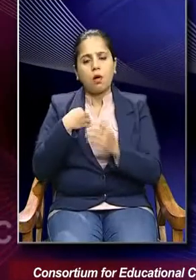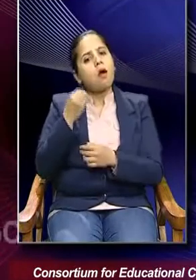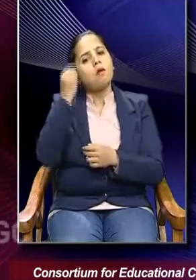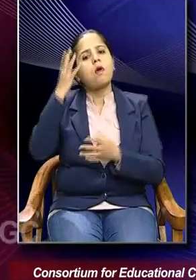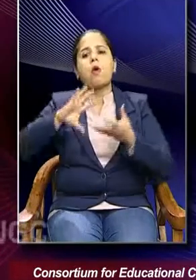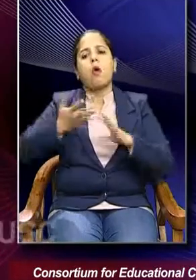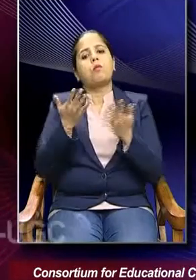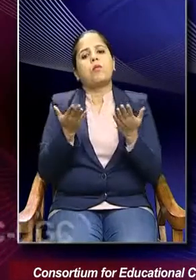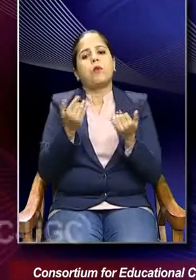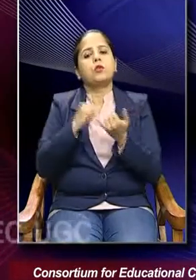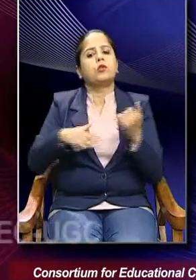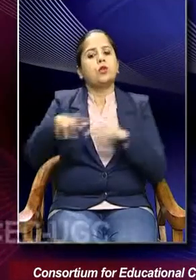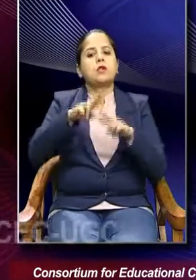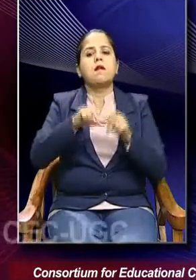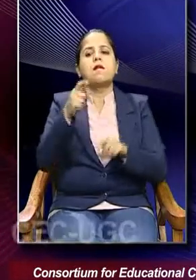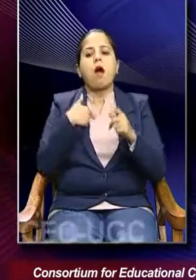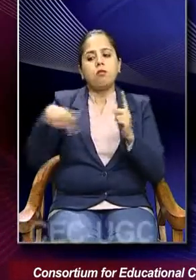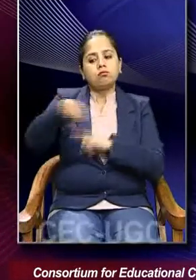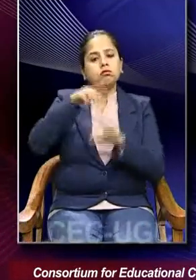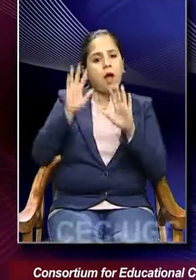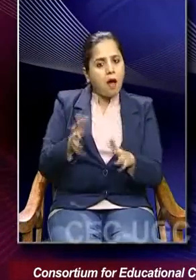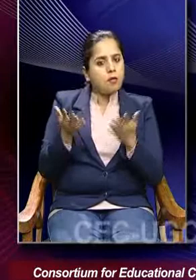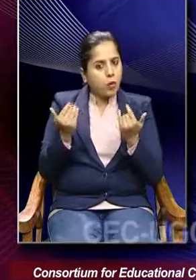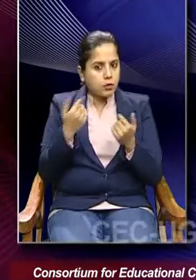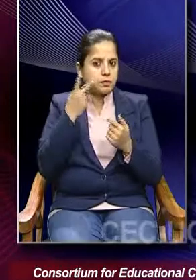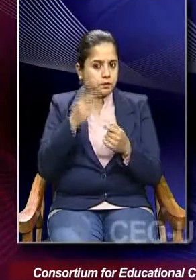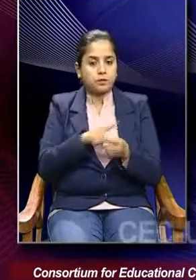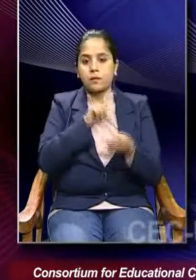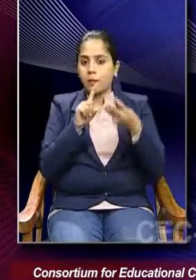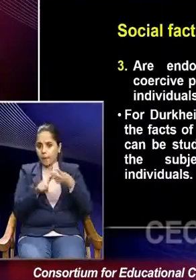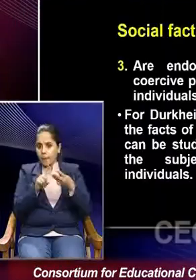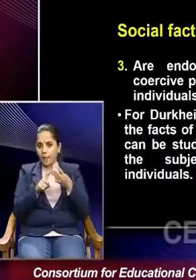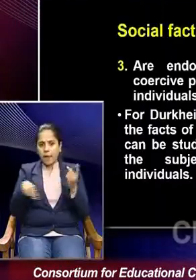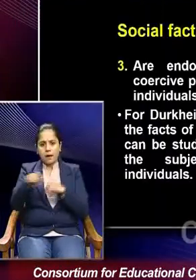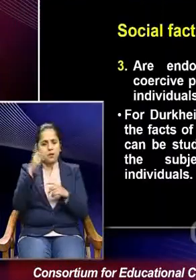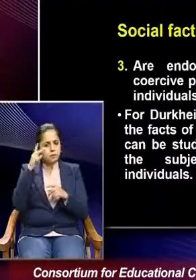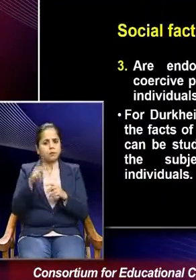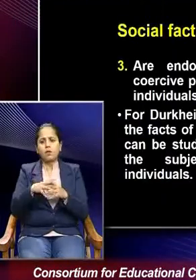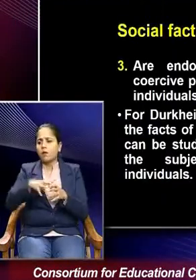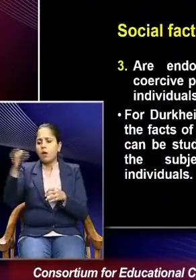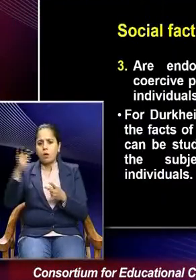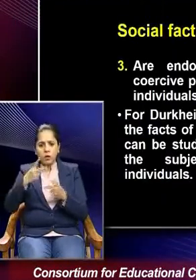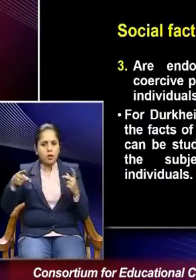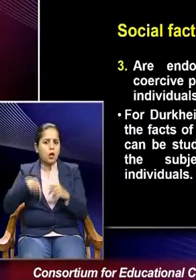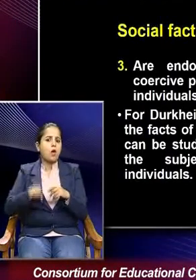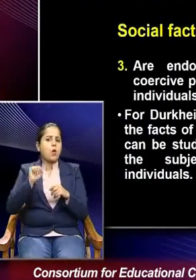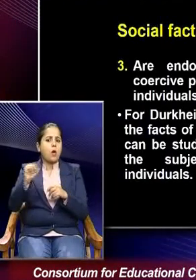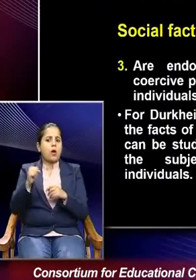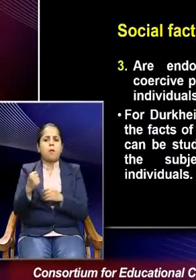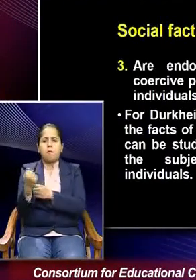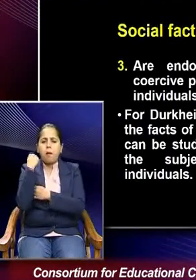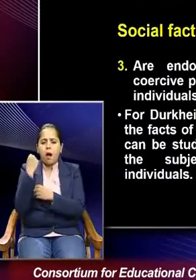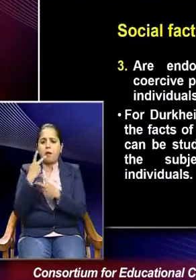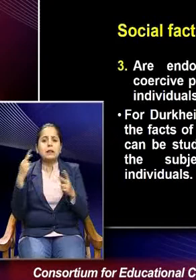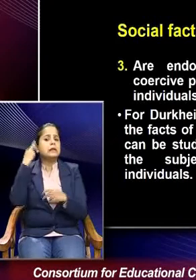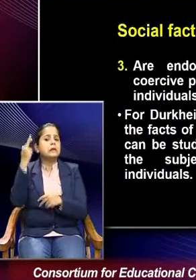the social facts around us. Third, it has endowed with an external coercive power by